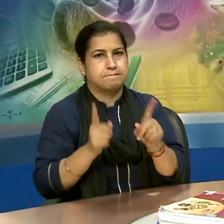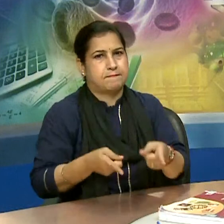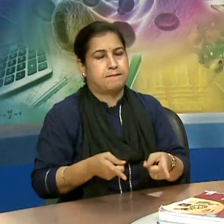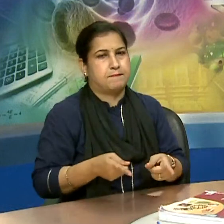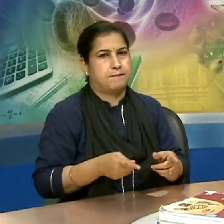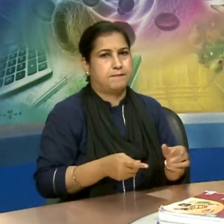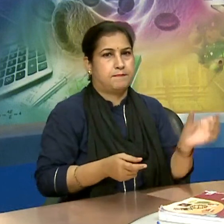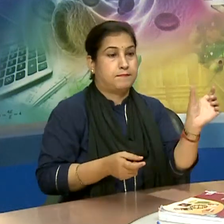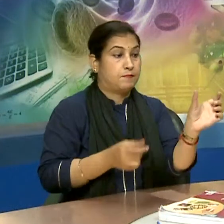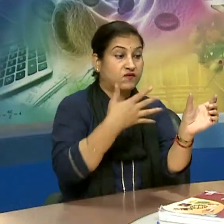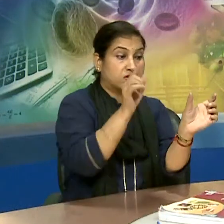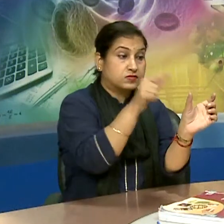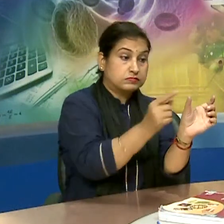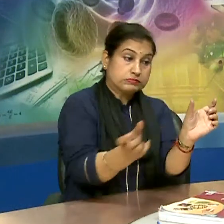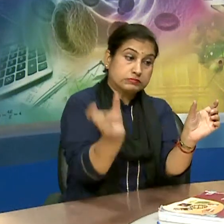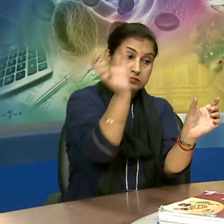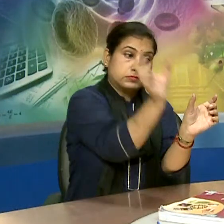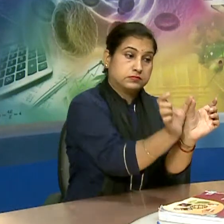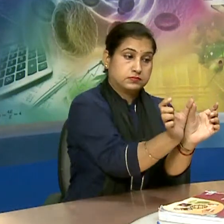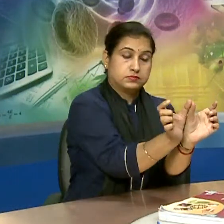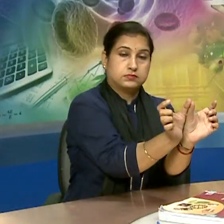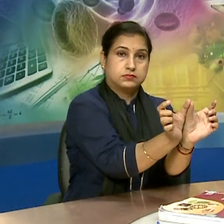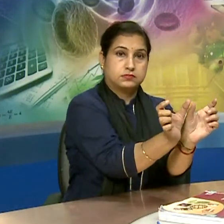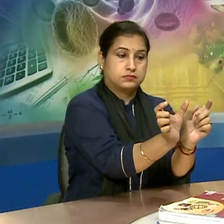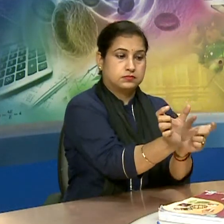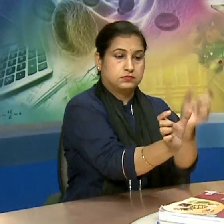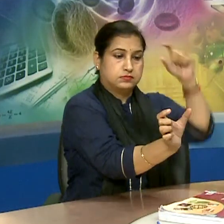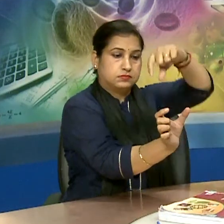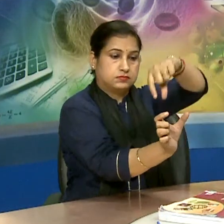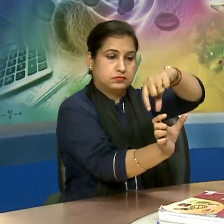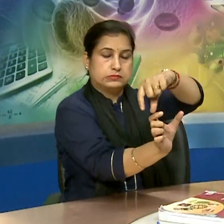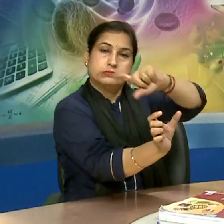see what happens when we remove the gaps.